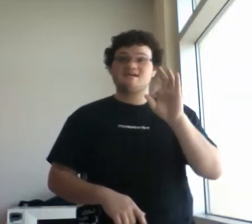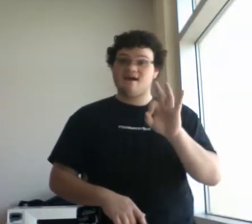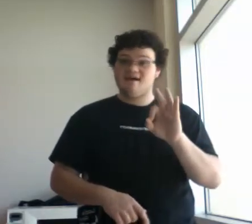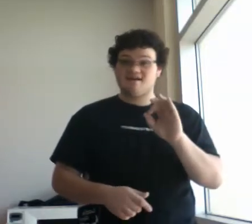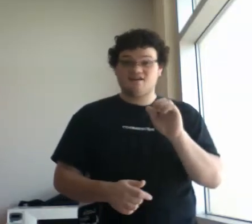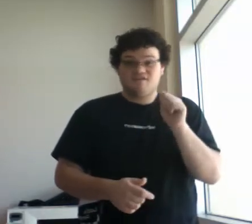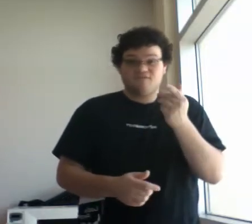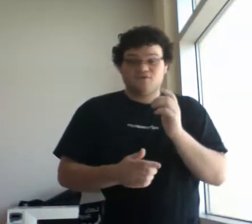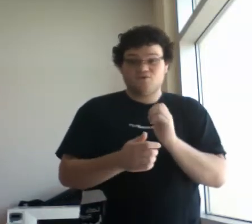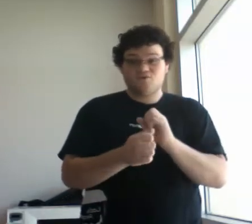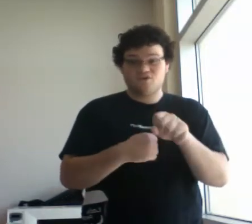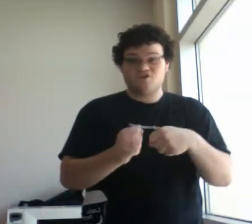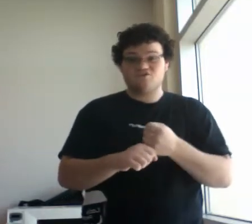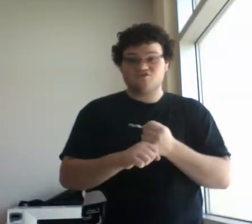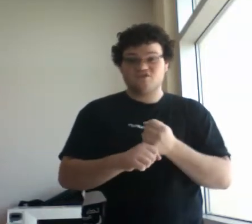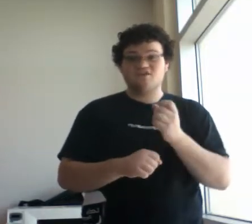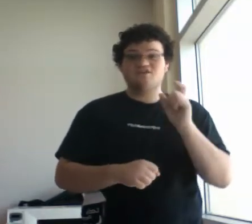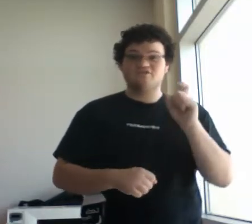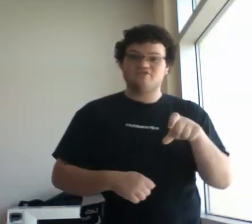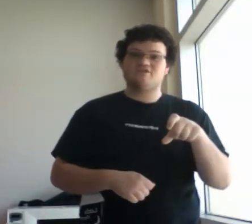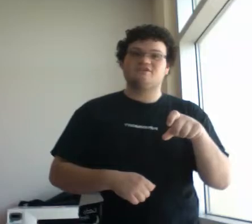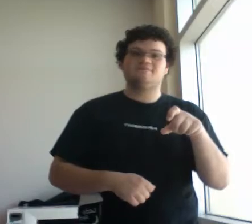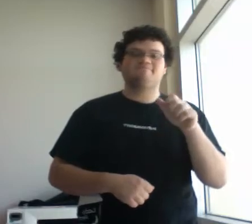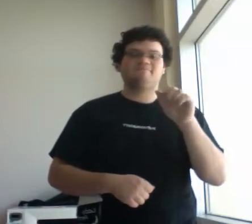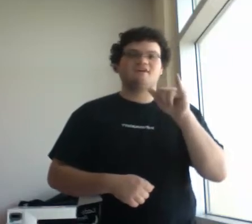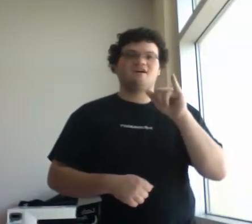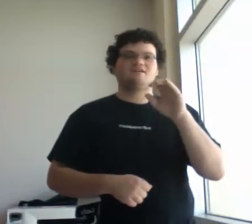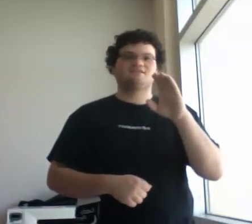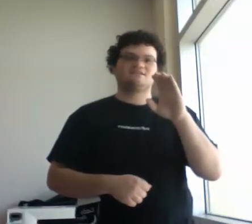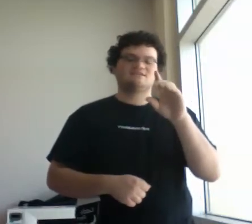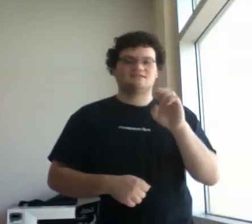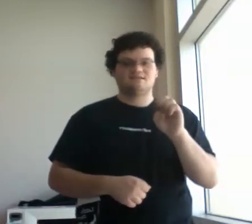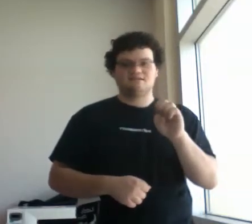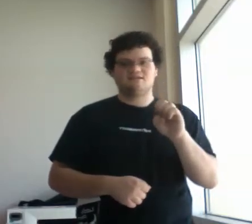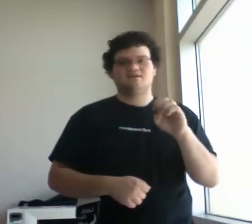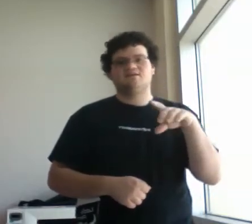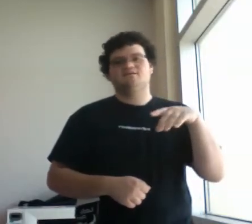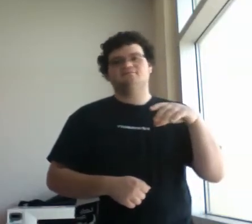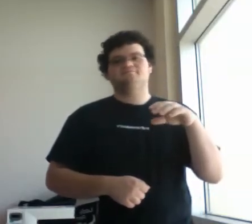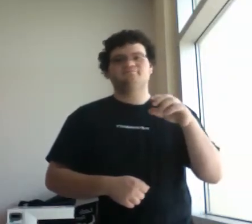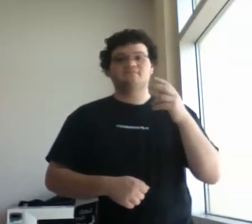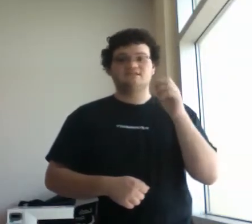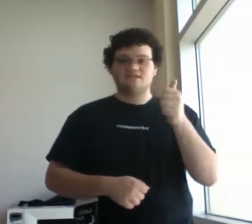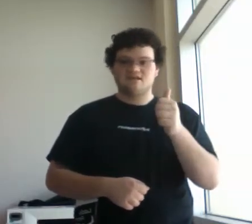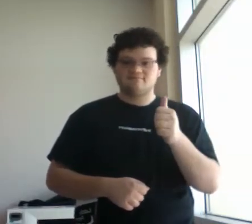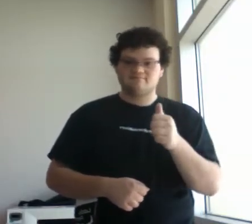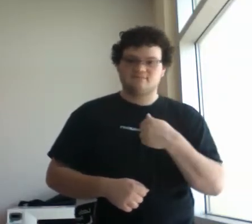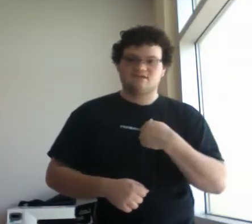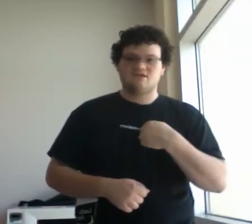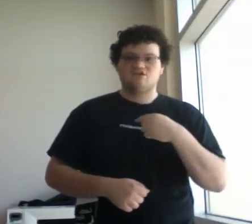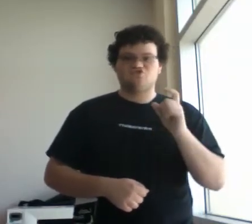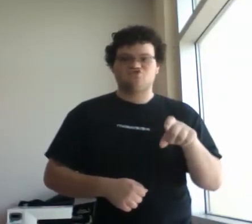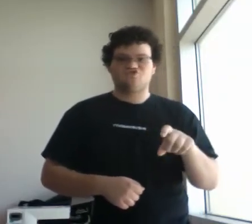need CPT, which is your current procedural terminology manual. It